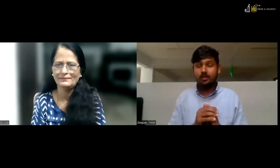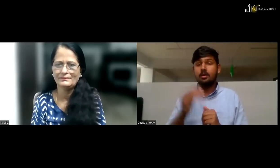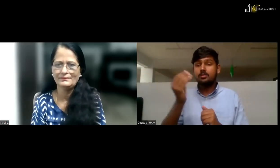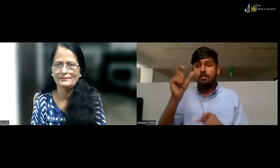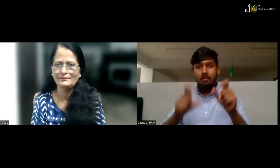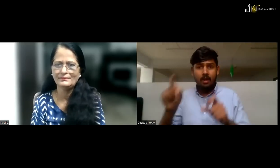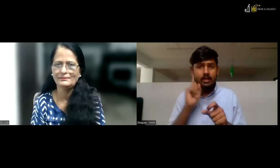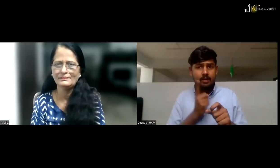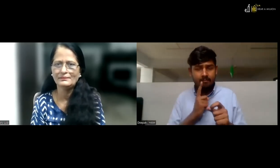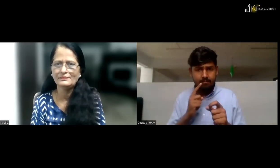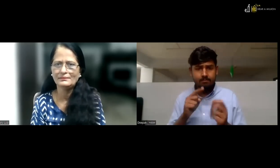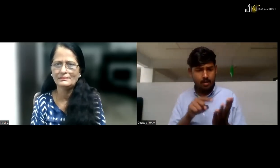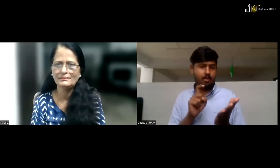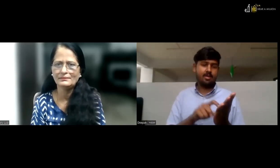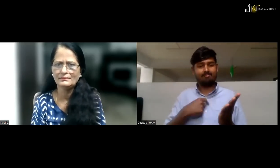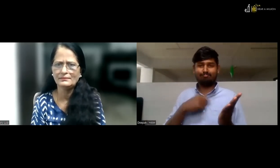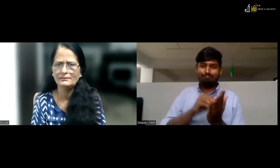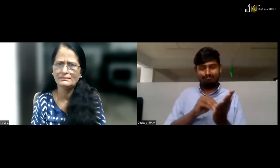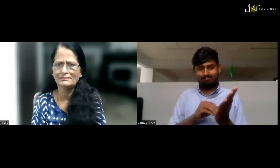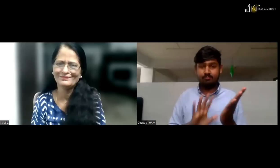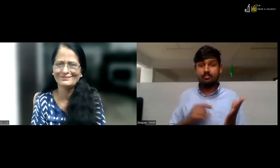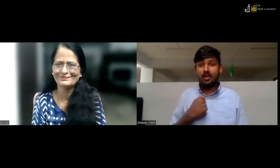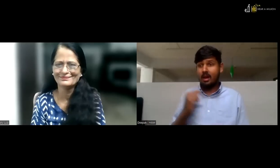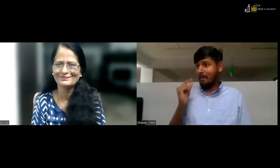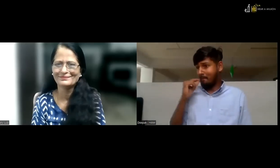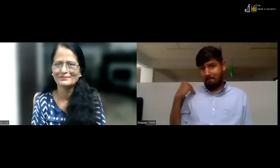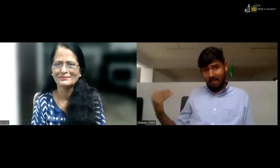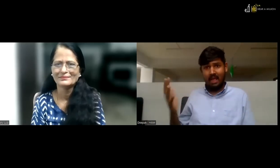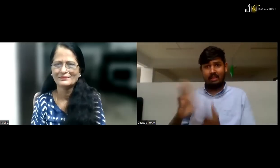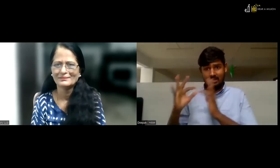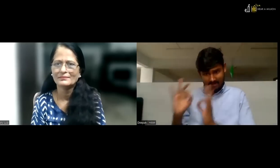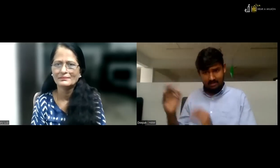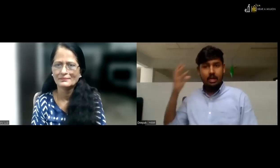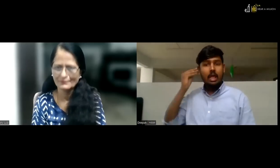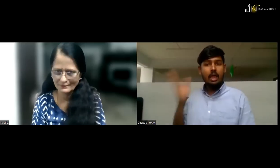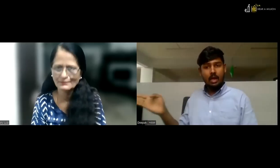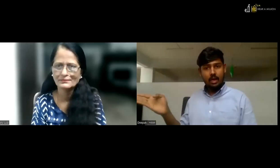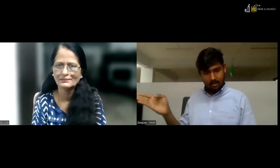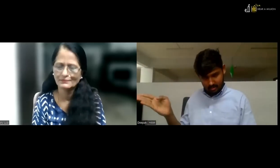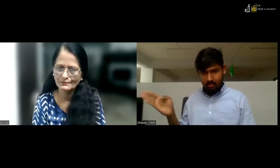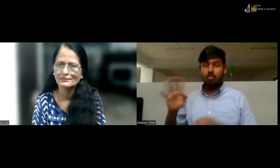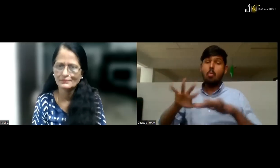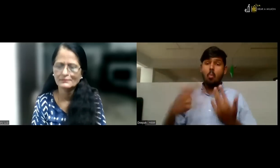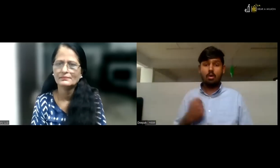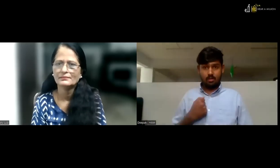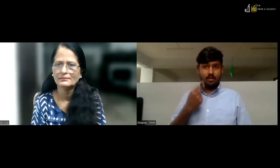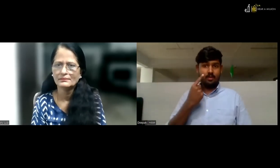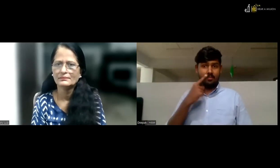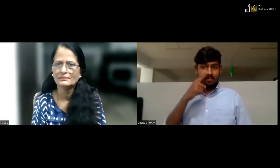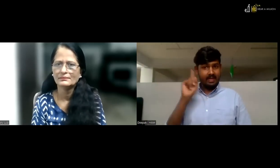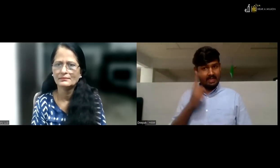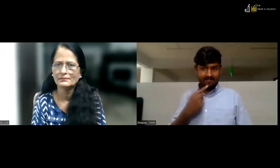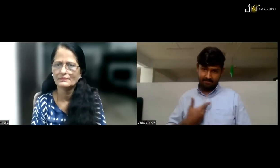which we shared with everyone. So deaf people who are like my brother who is